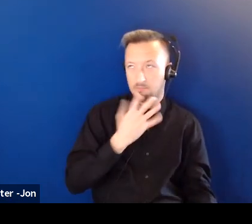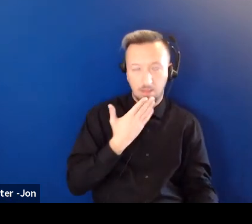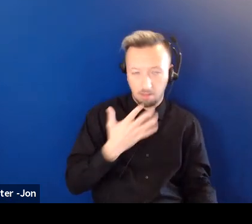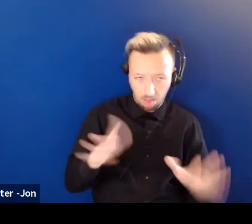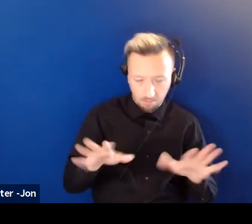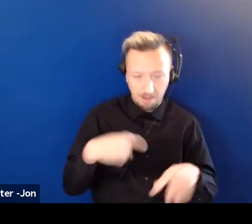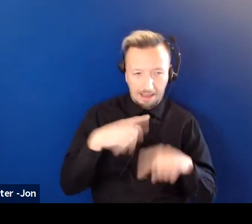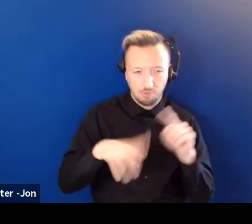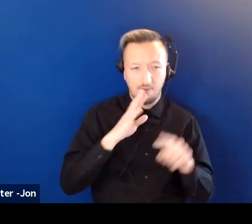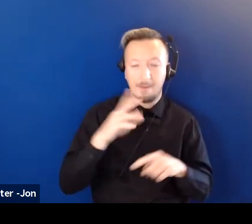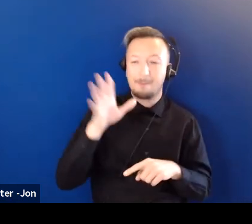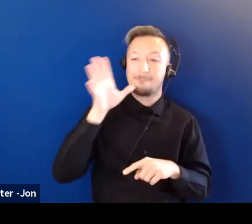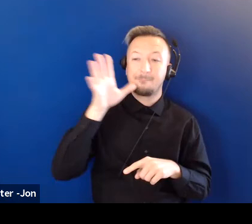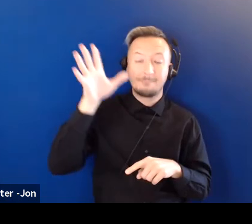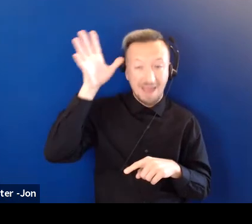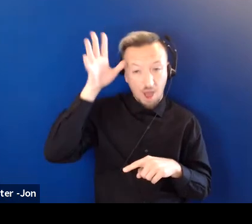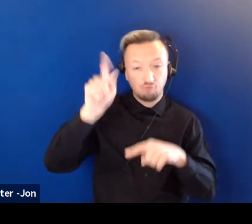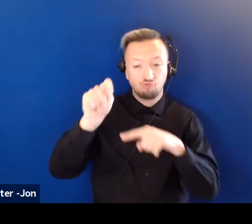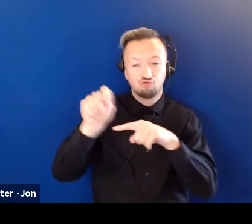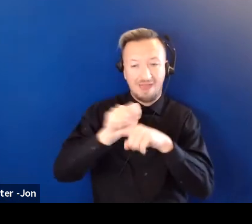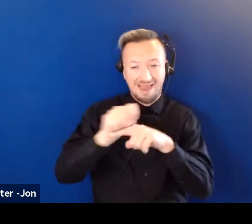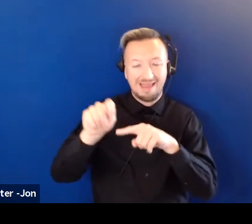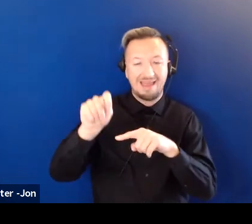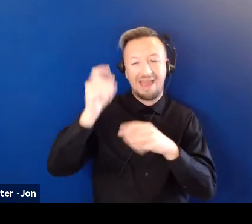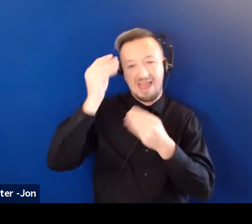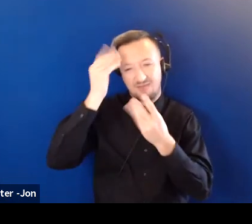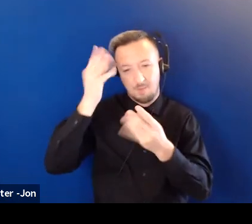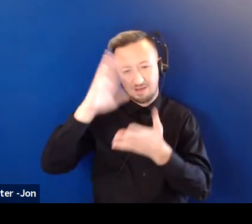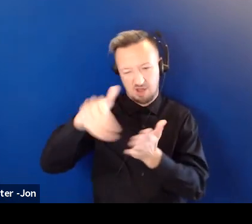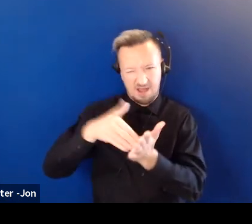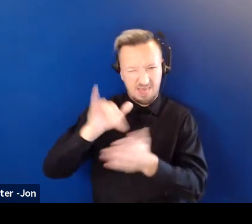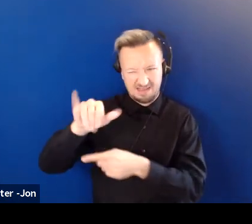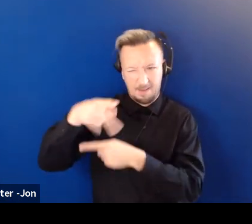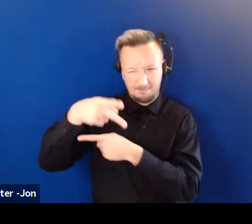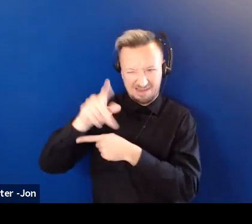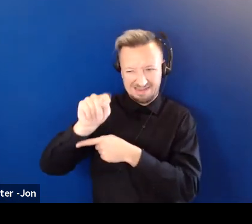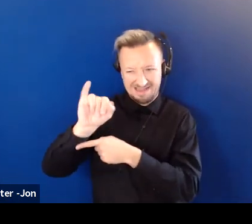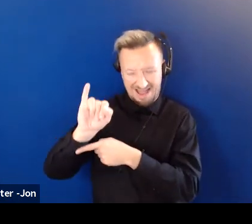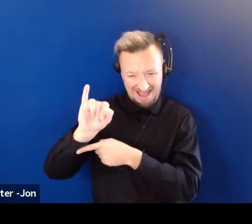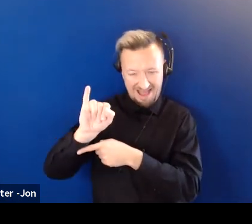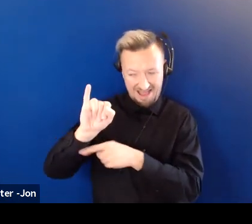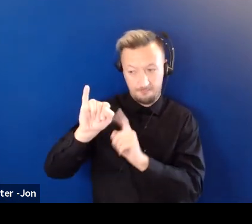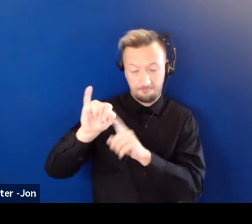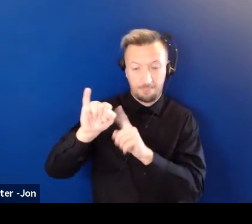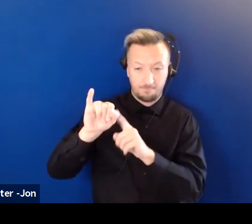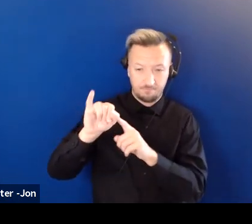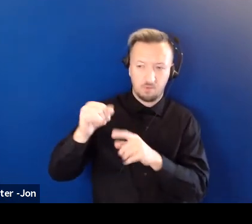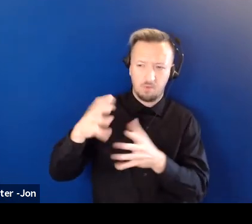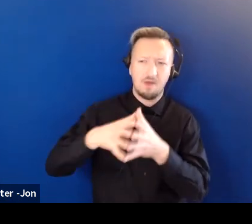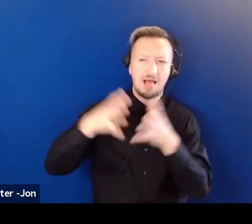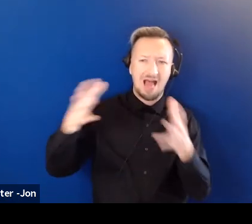Parent Training and Information Center, our PTI, which is Family Connection of South Carolina. So we get a lot of